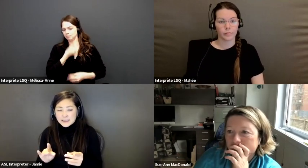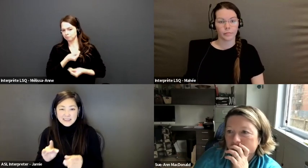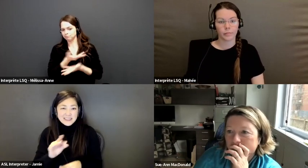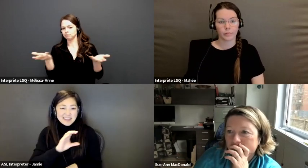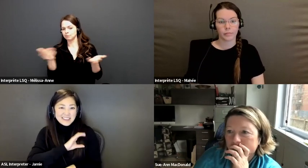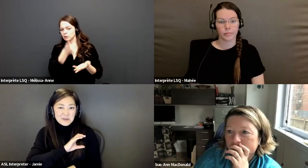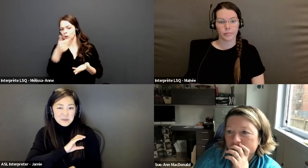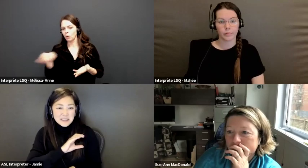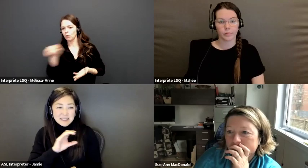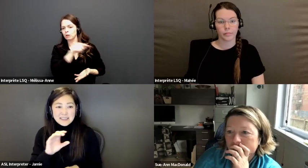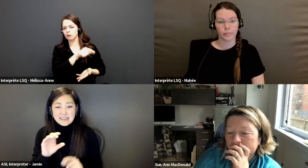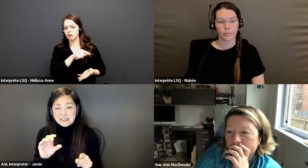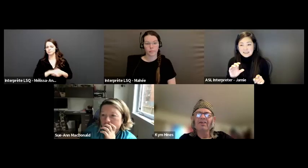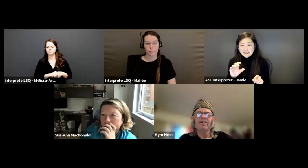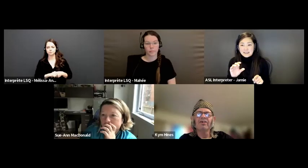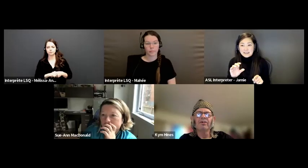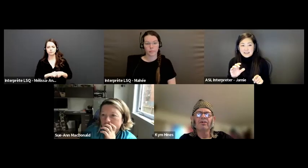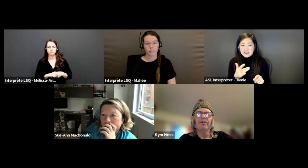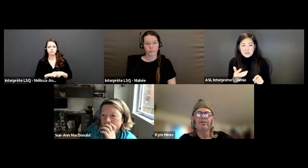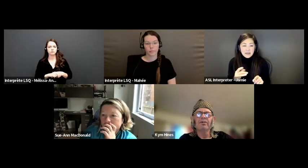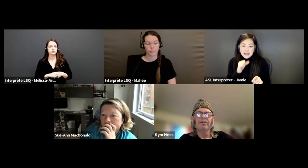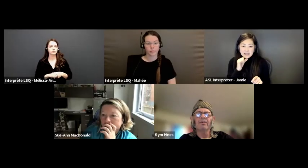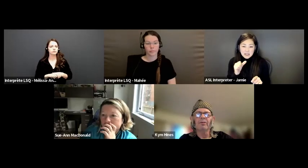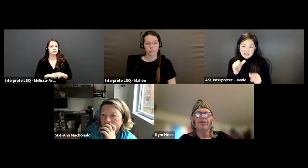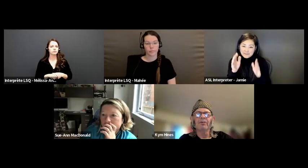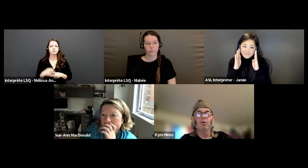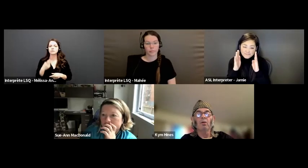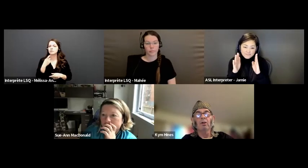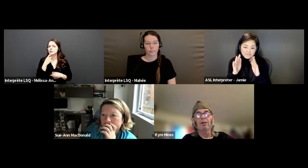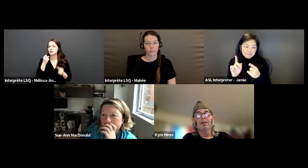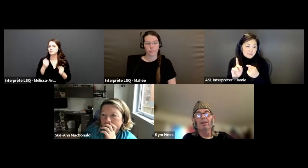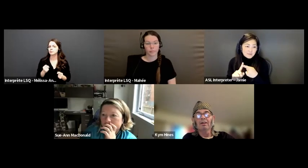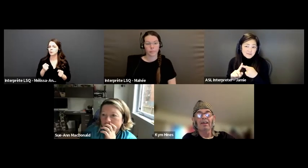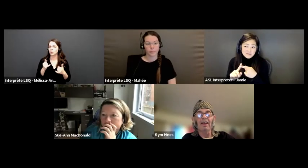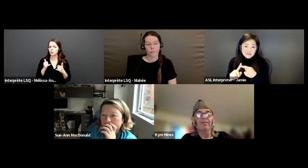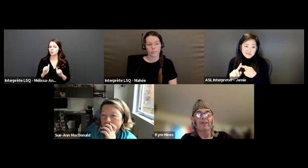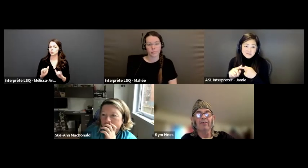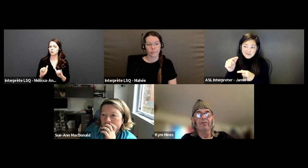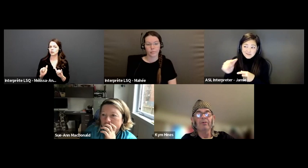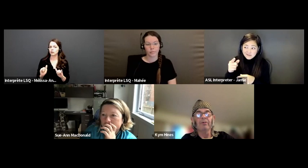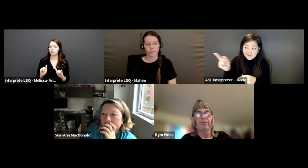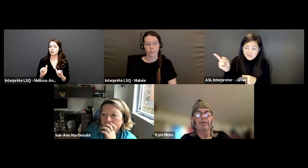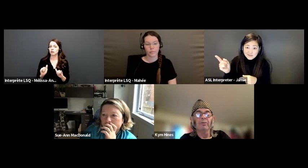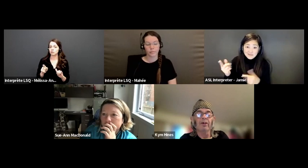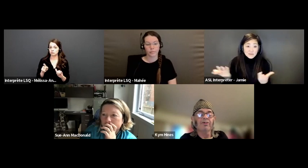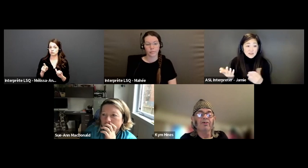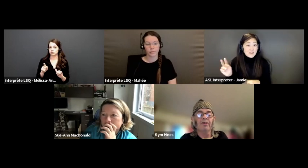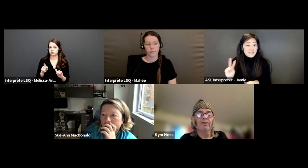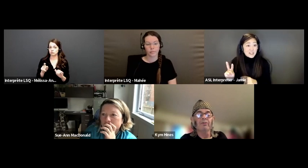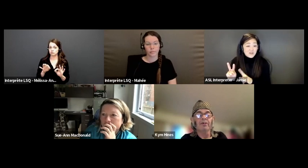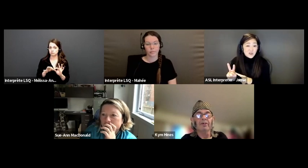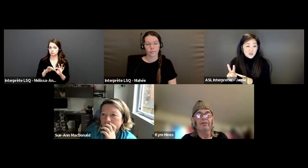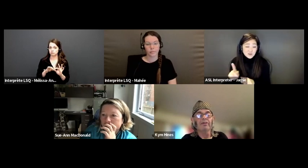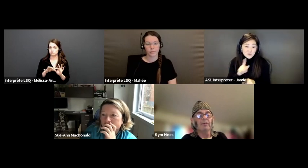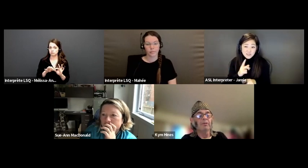state that does not often listen to the municipal or like as in Vancouver, they're in a pretty harsh